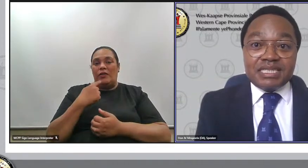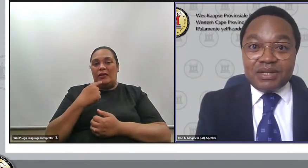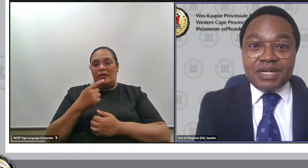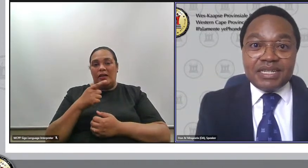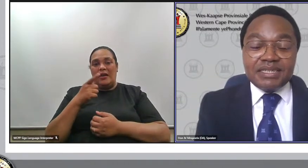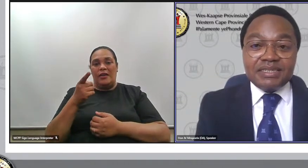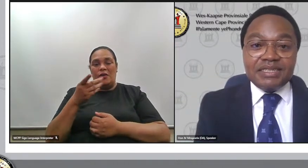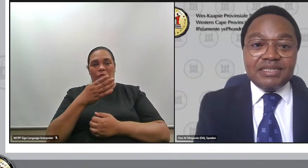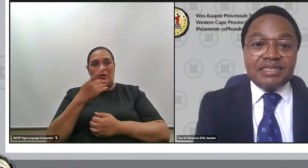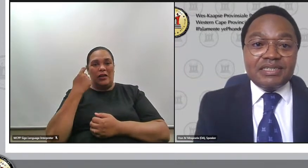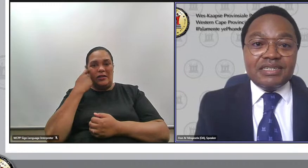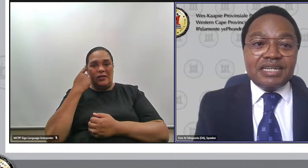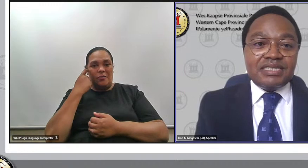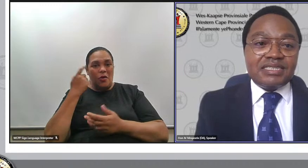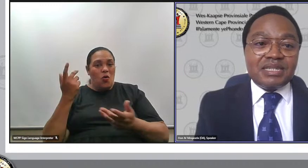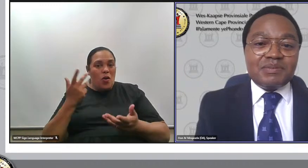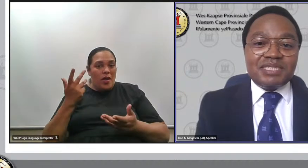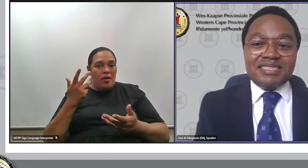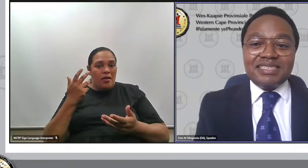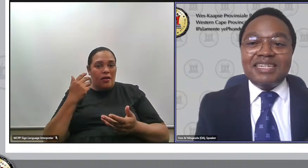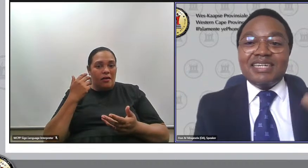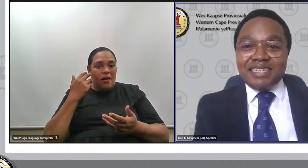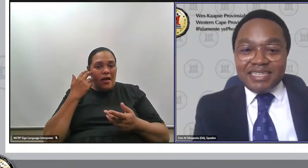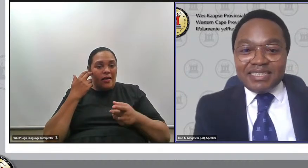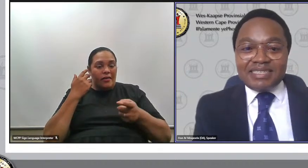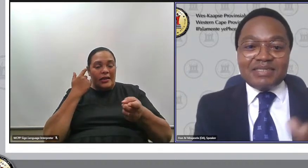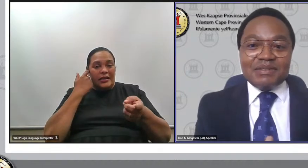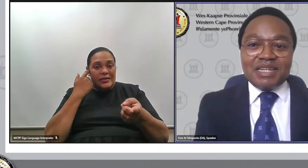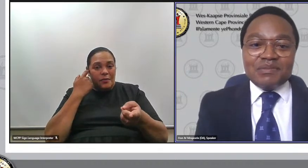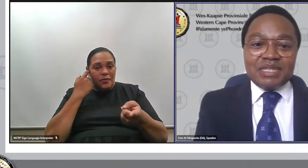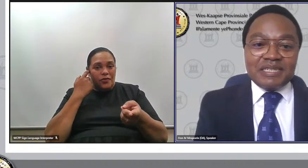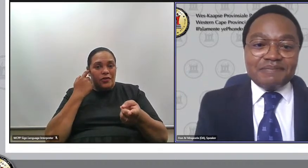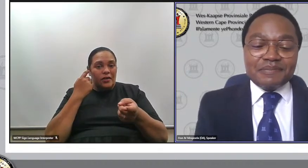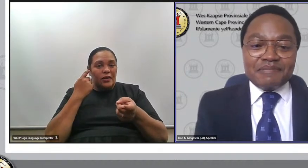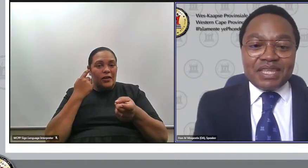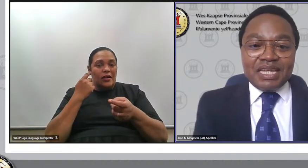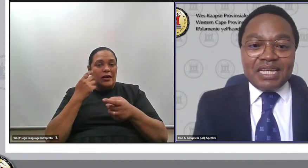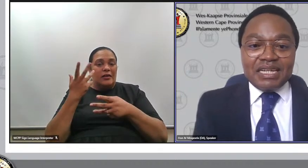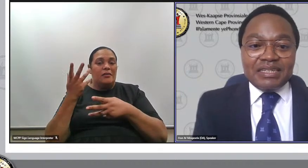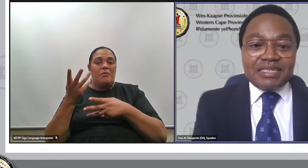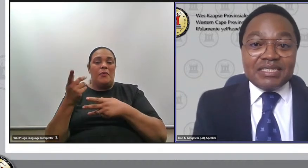reception. I say, where? And that reception, it's number,